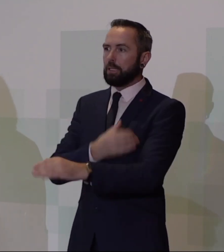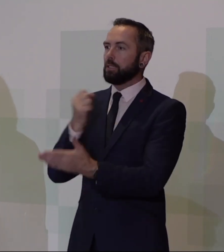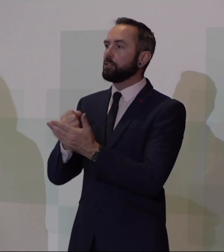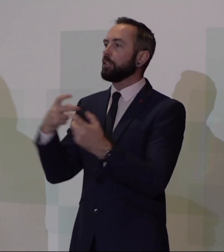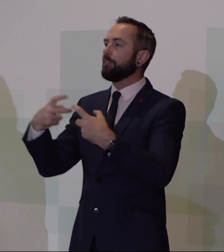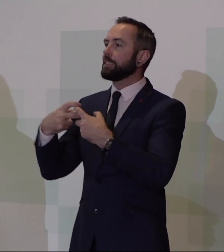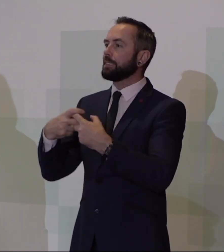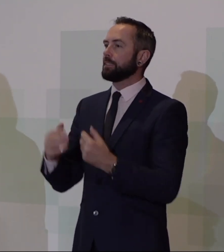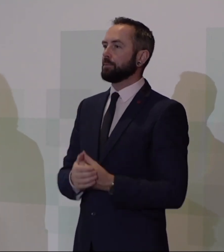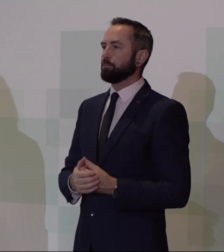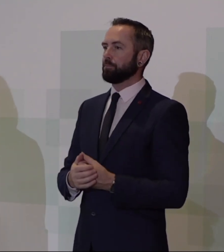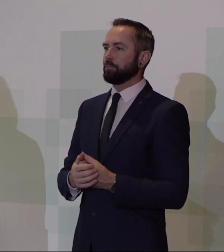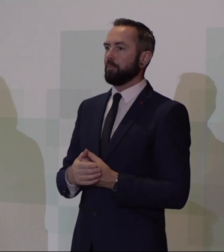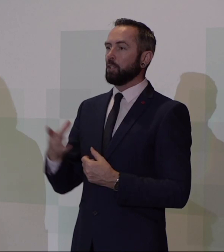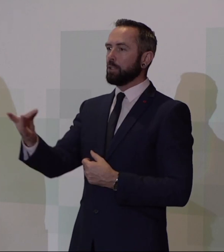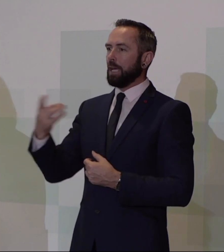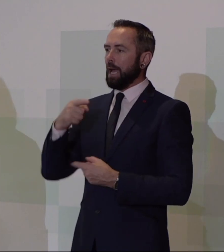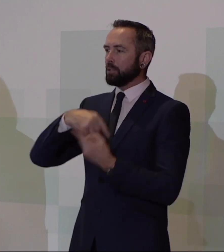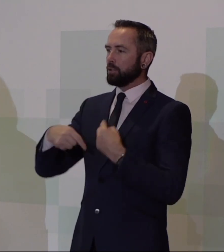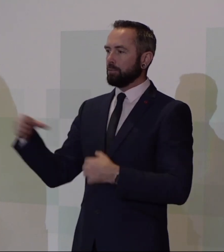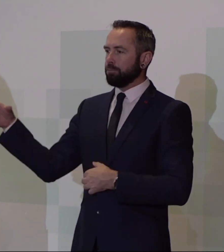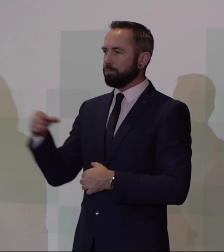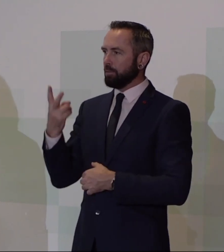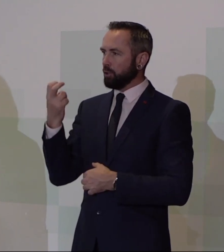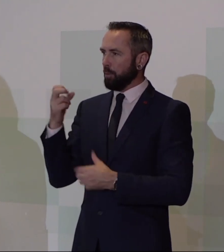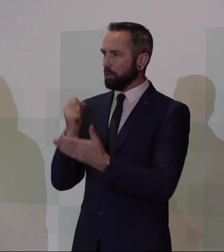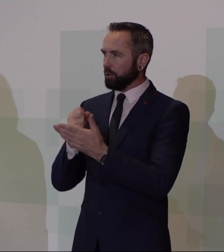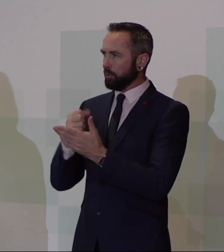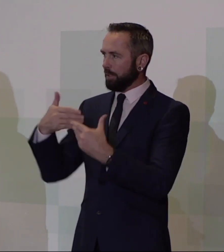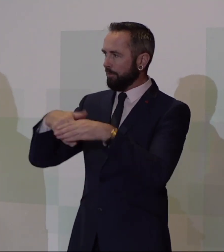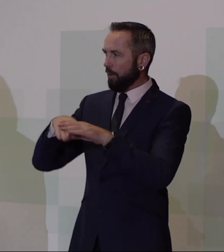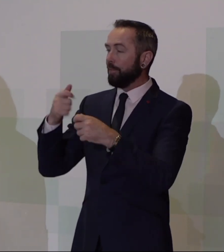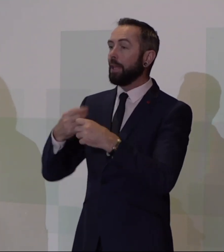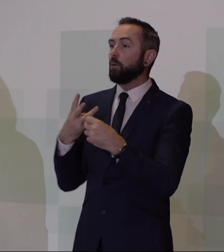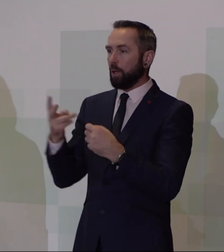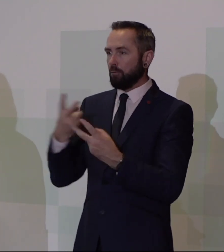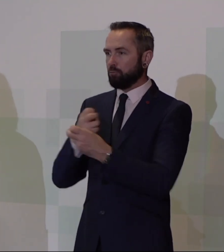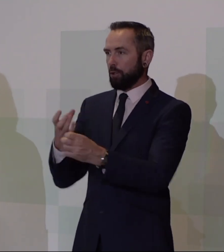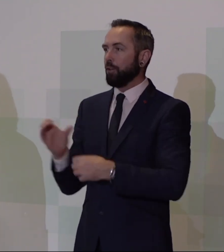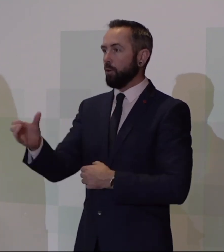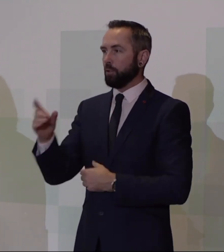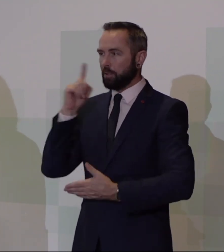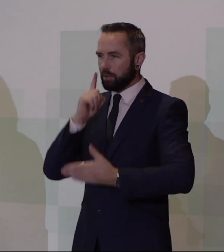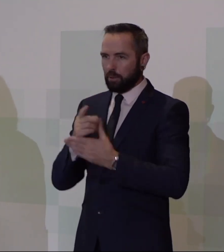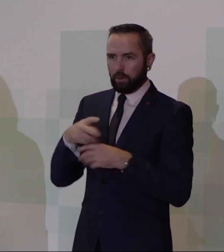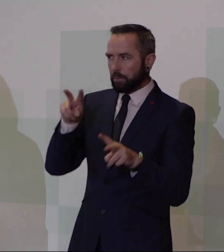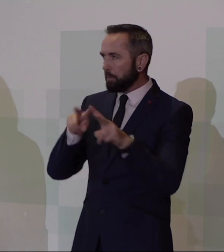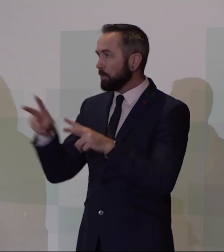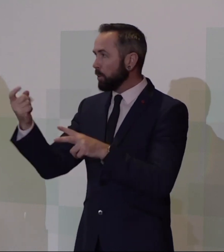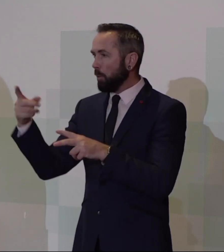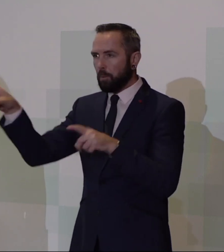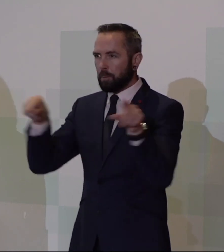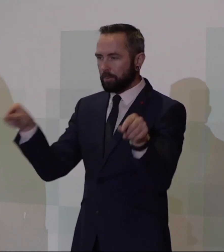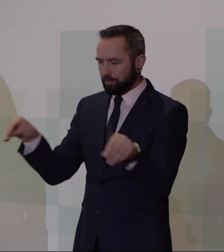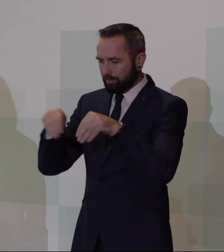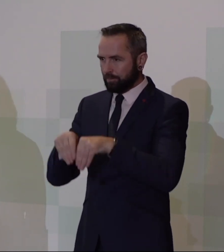physics. She asked us to recruit two more students to do the subject, and then she would run it. And so we did. 3 years